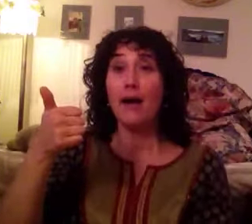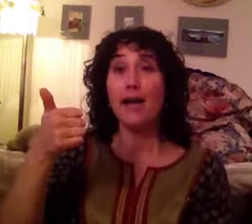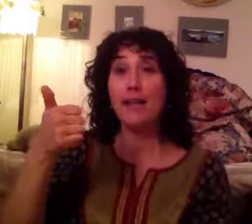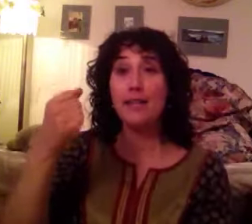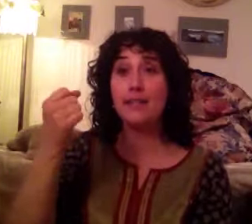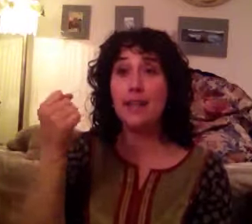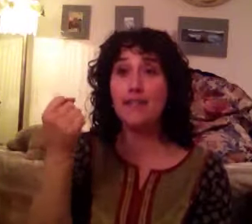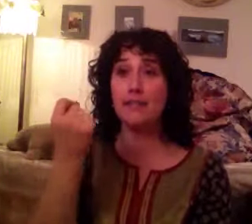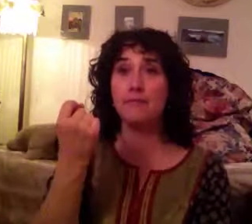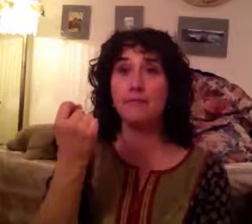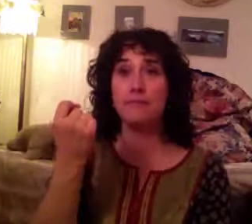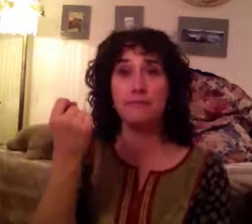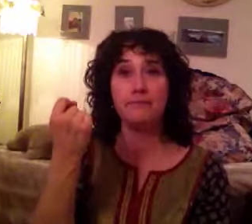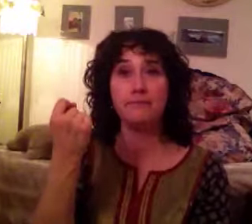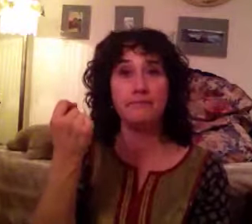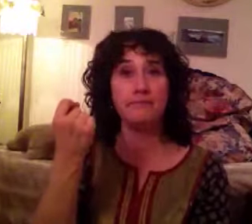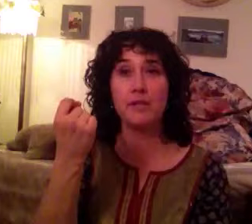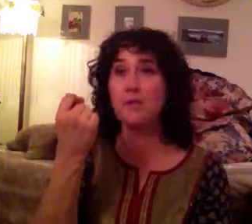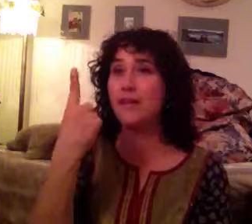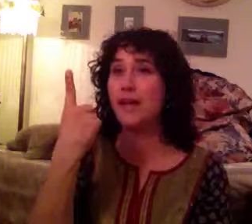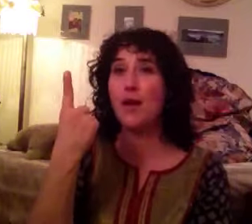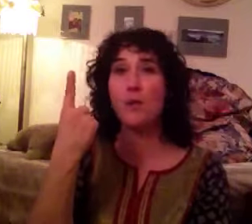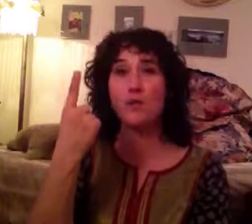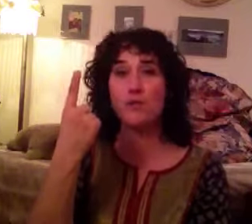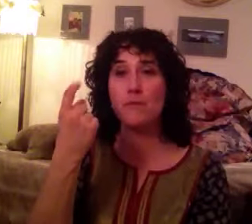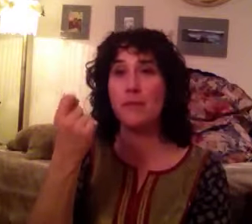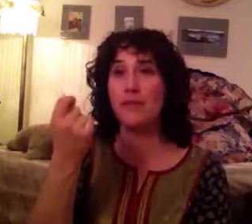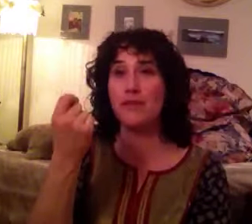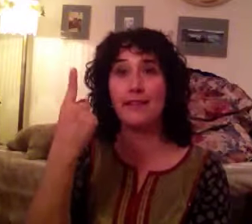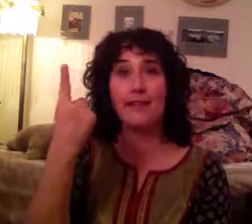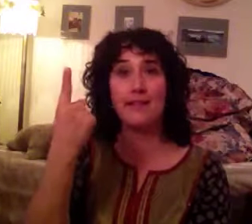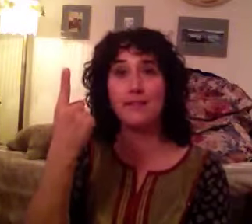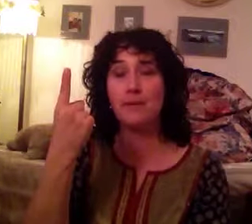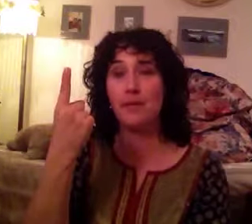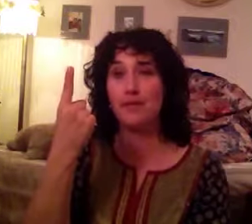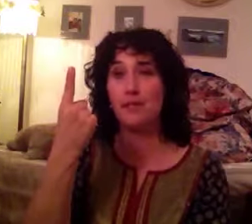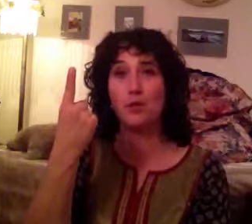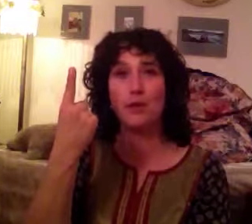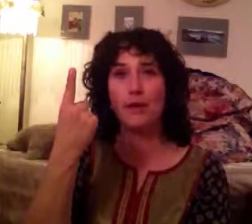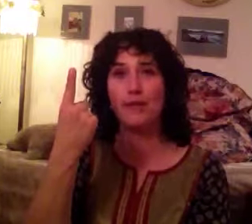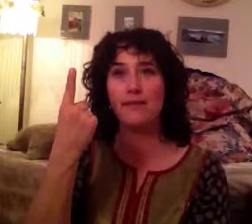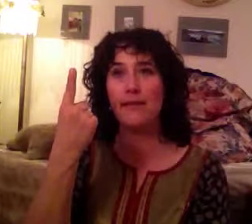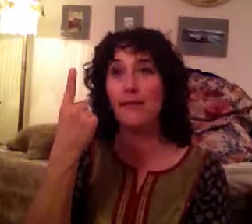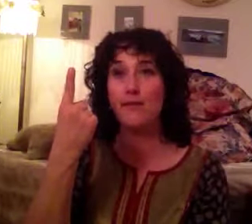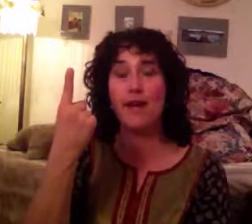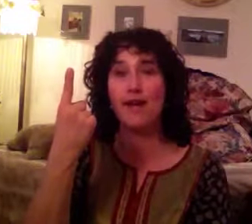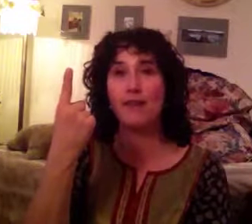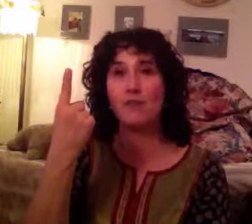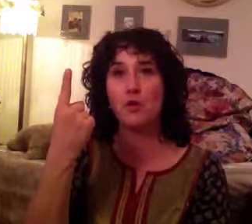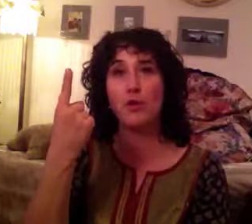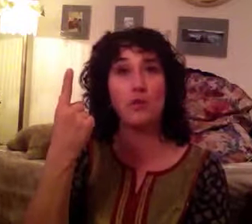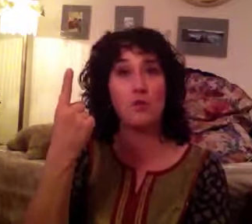And then 11, for some reason I always just remember this 11 because of the 2 1s, and then right next to it is